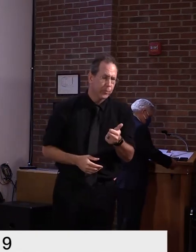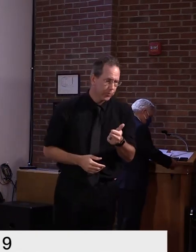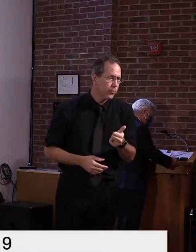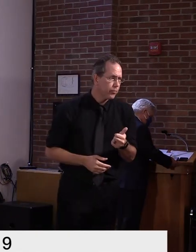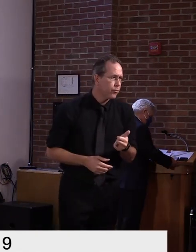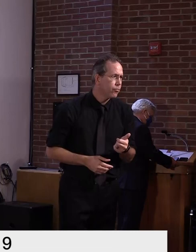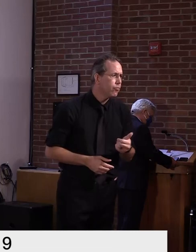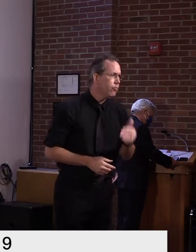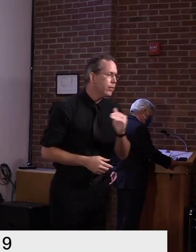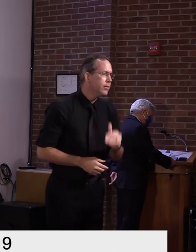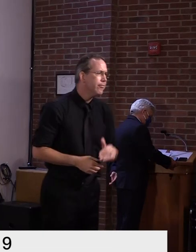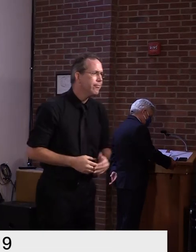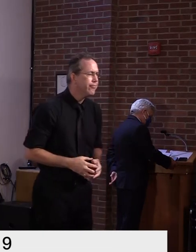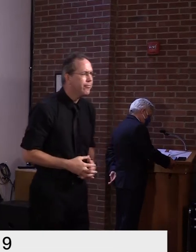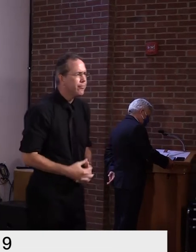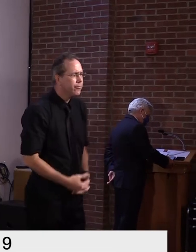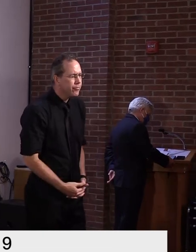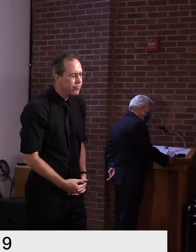Peter, VPR.